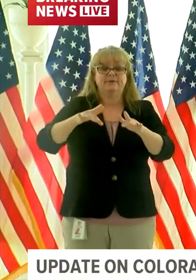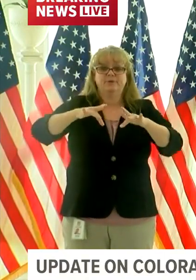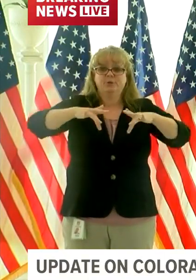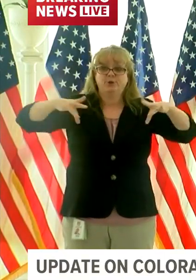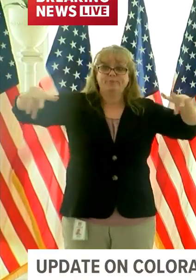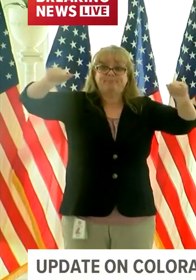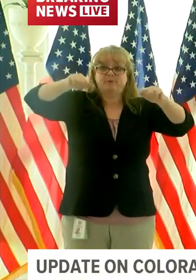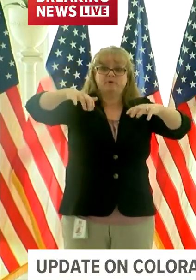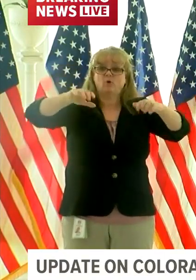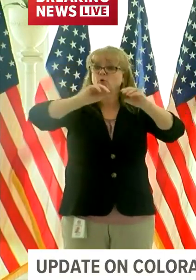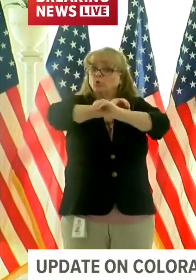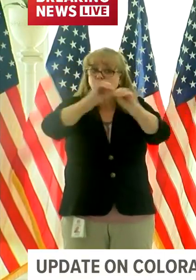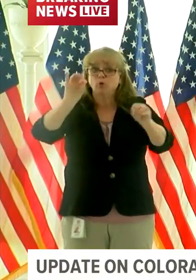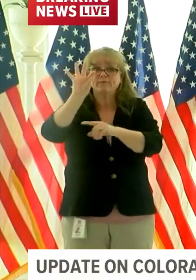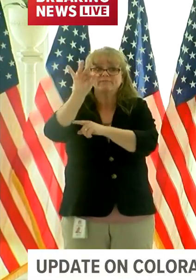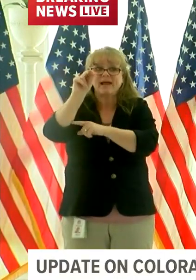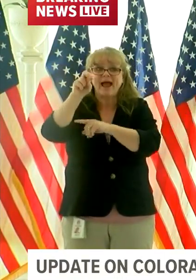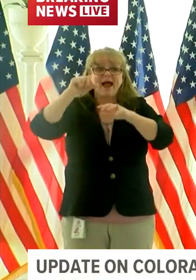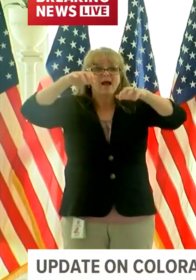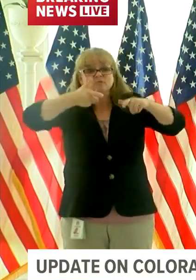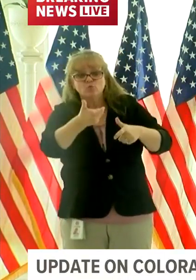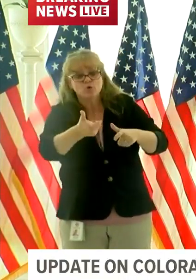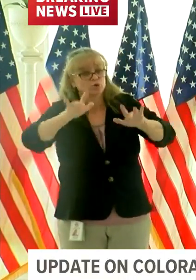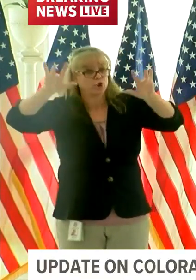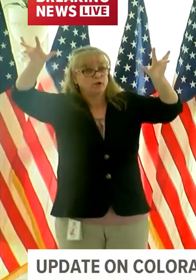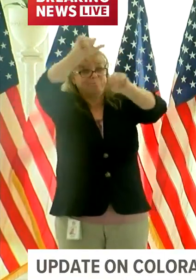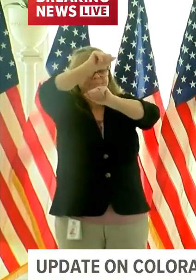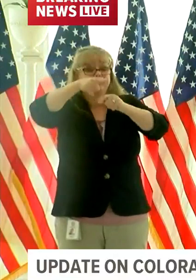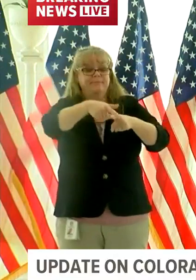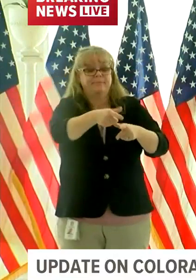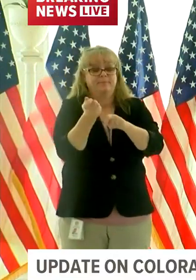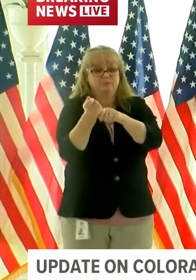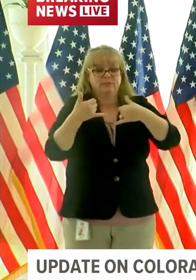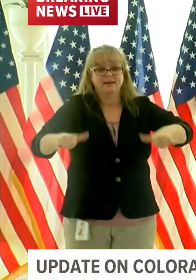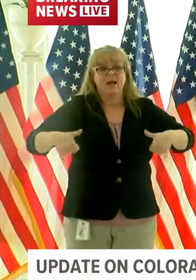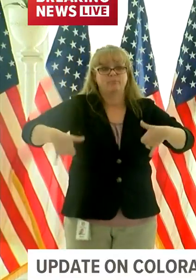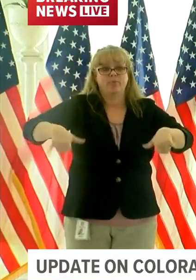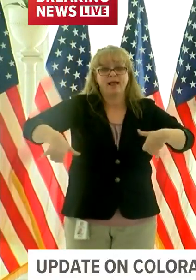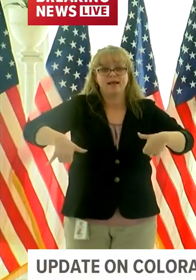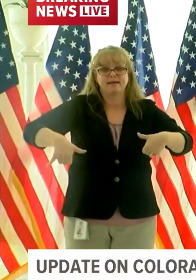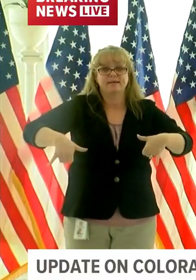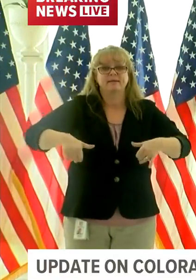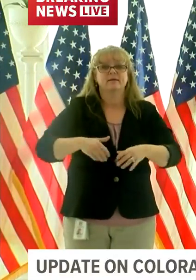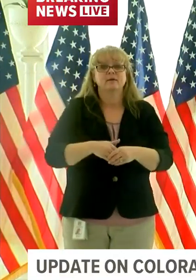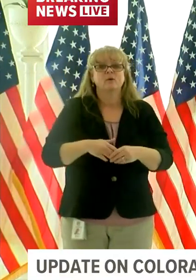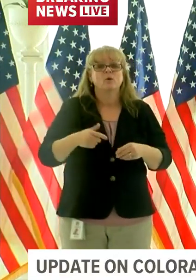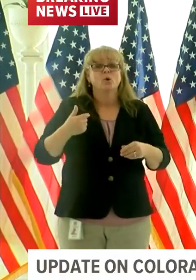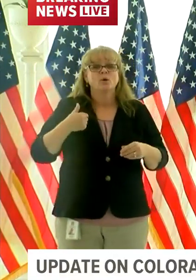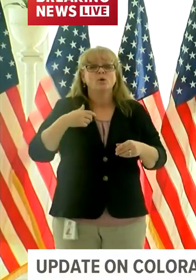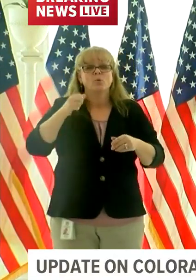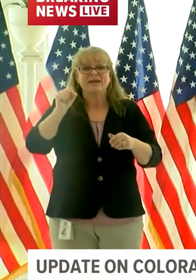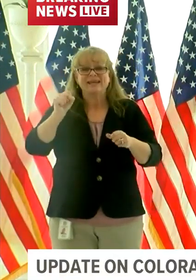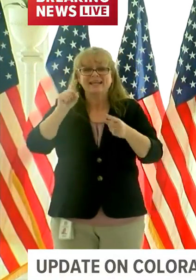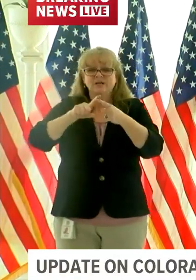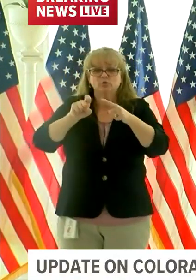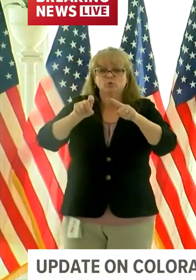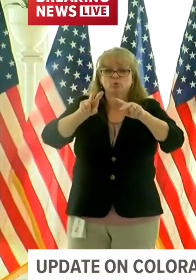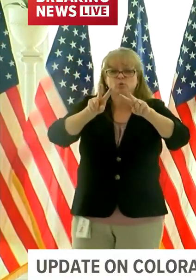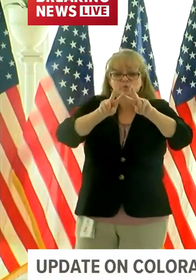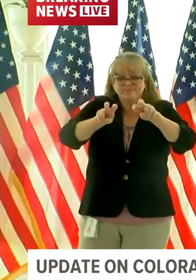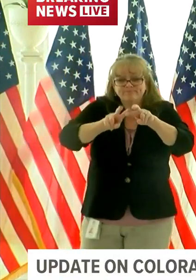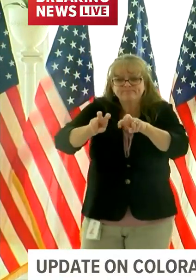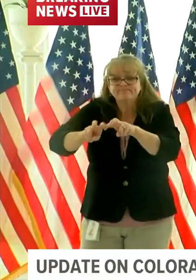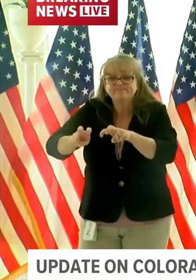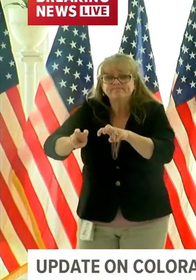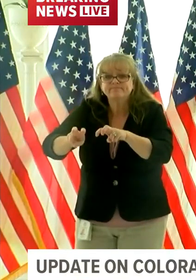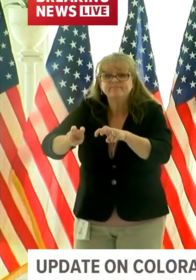there's going to be a way that we can go back to work and live in a way that's more sustainable than to stay at home. It's not sustainable for anybody. It's so frustrating. We just need